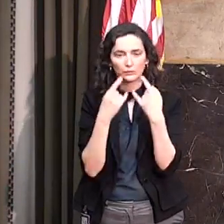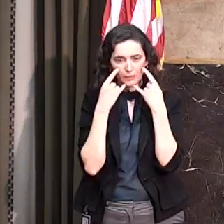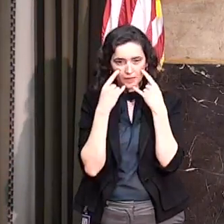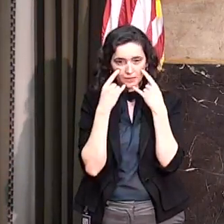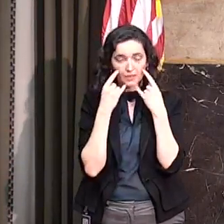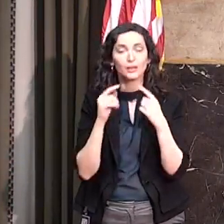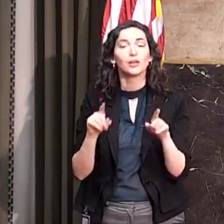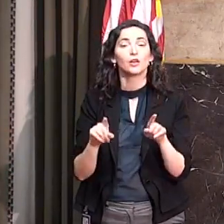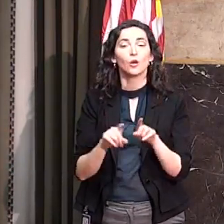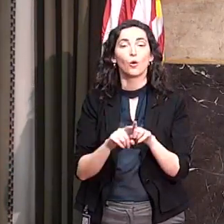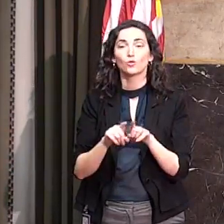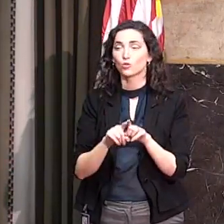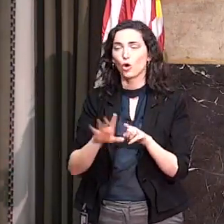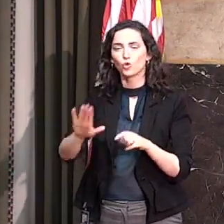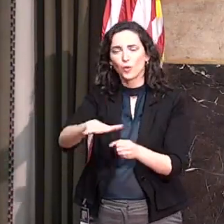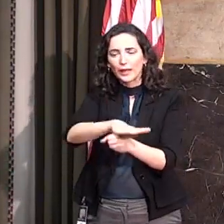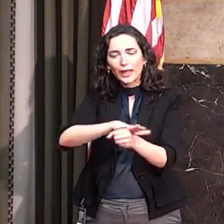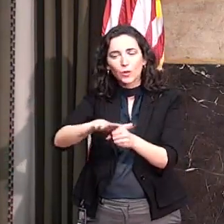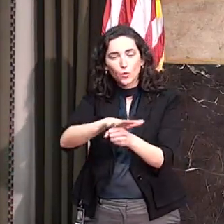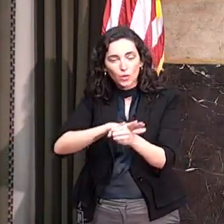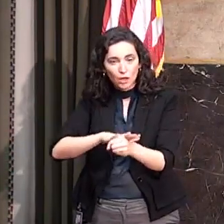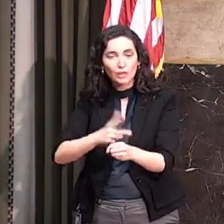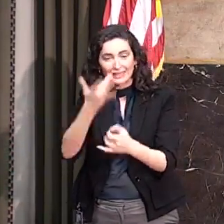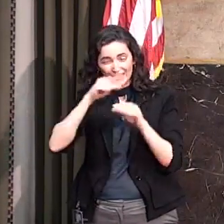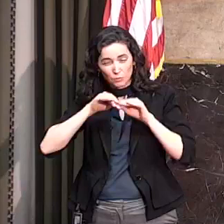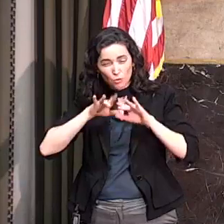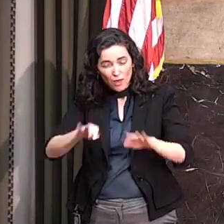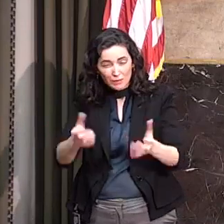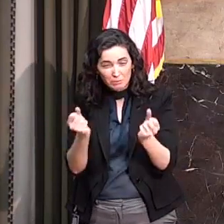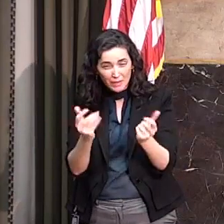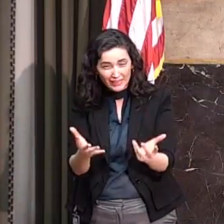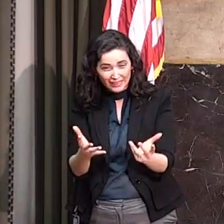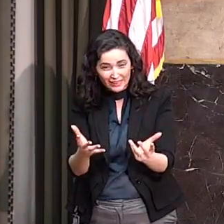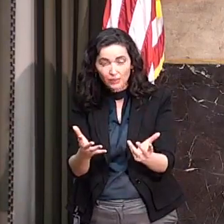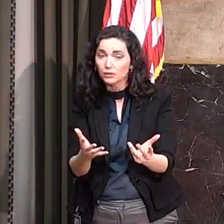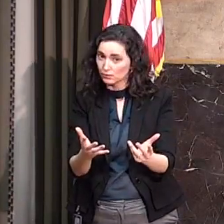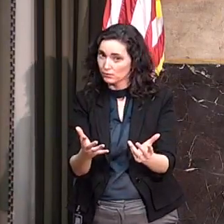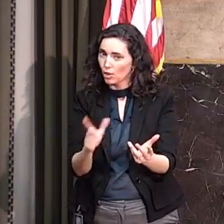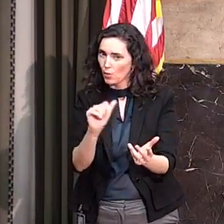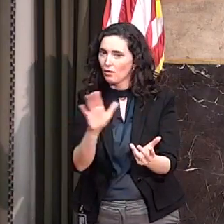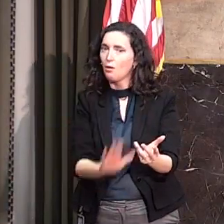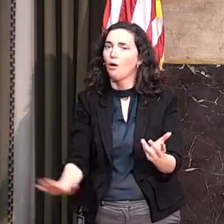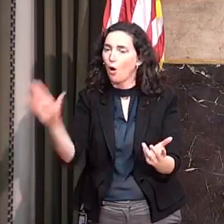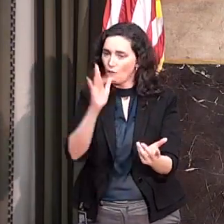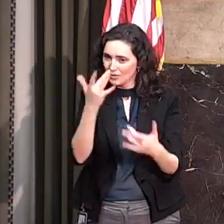while transmission rates remain high as they are currently across the state of Louisiana.